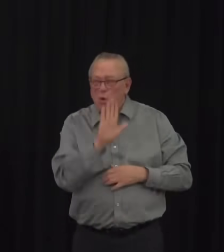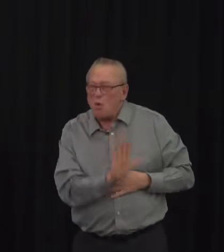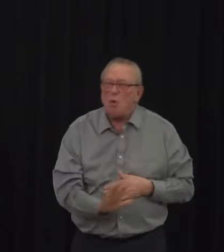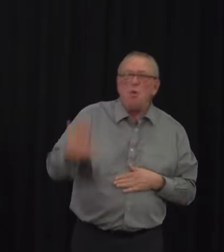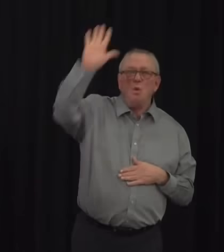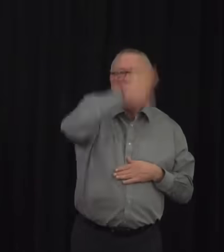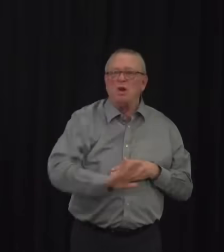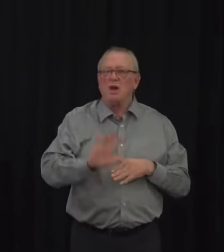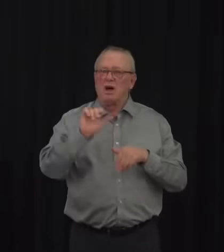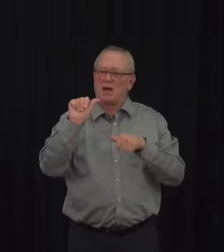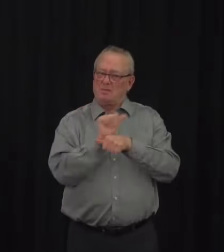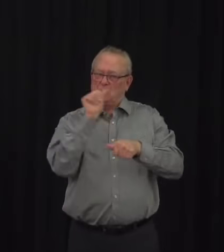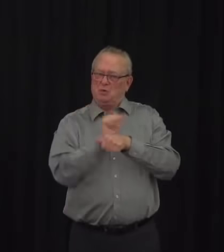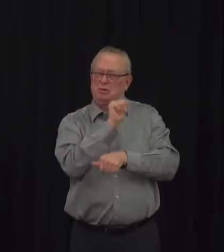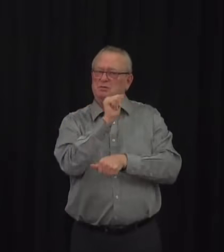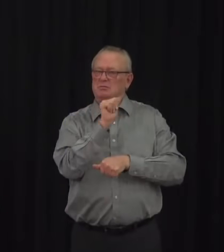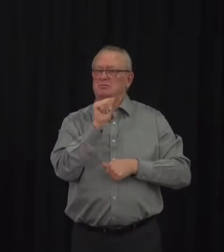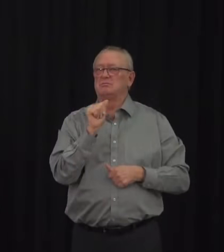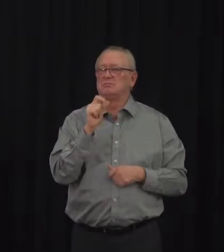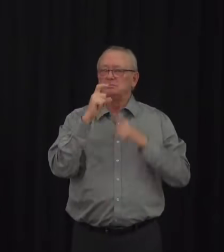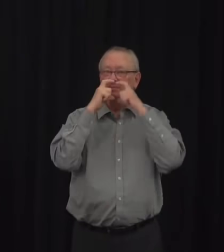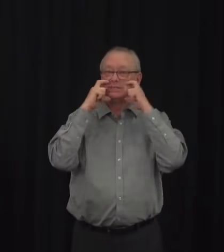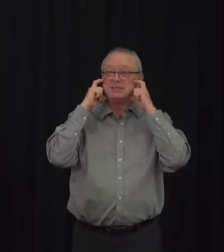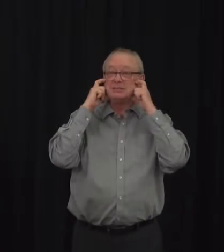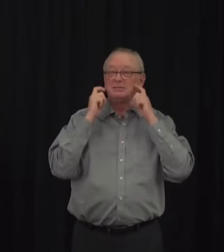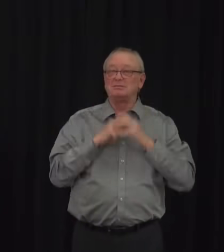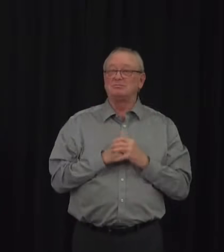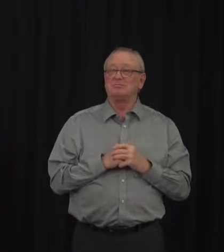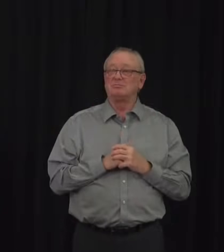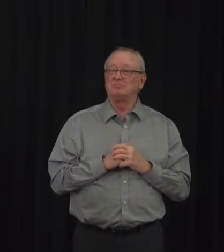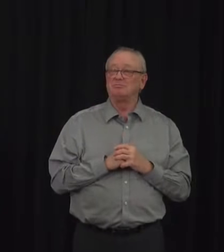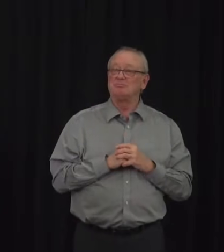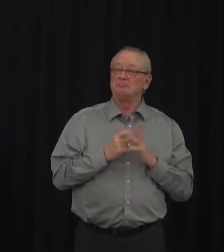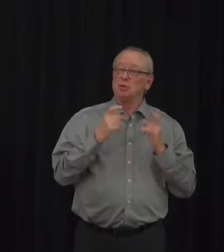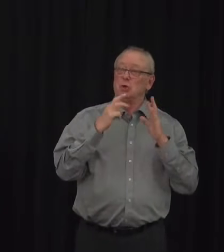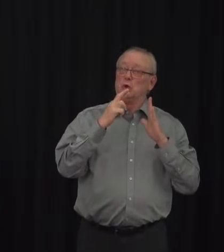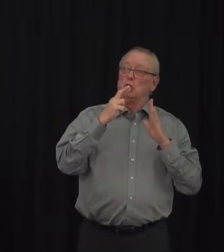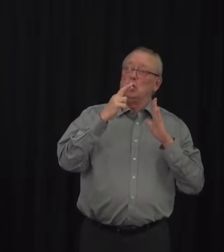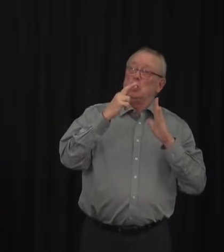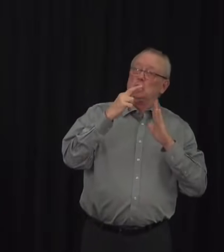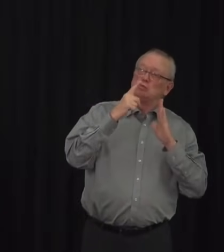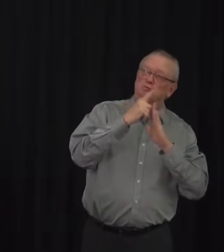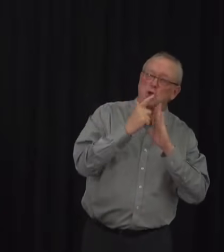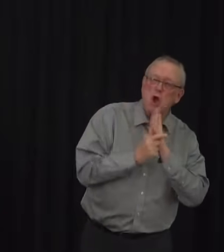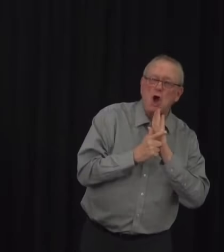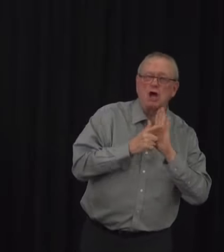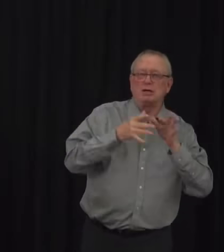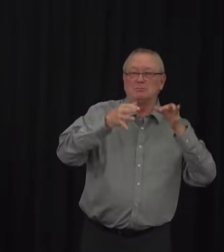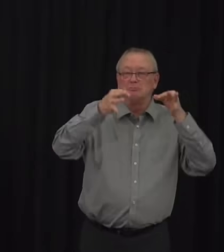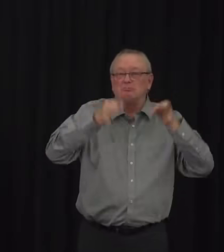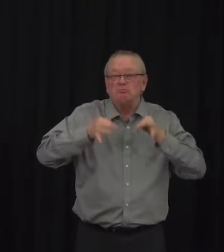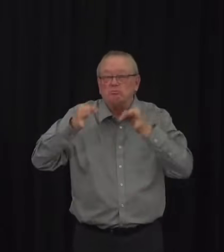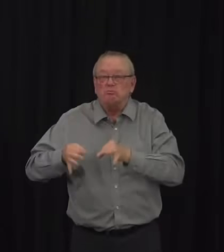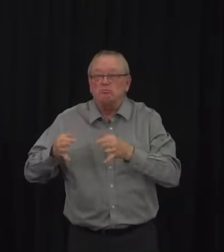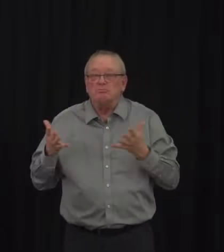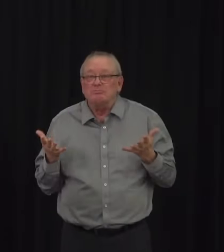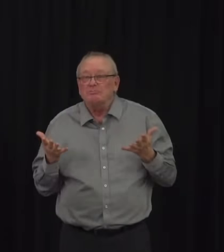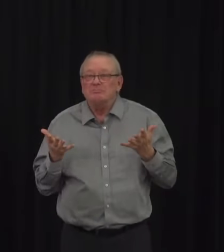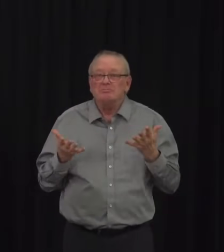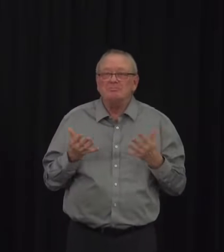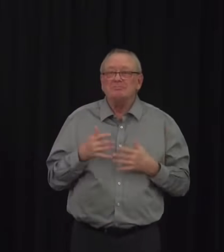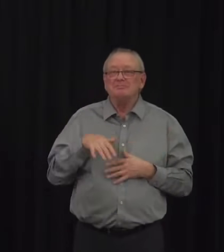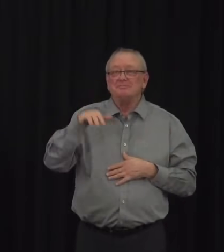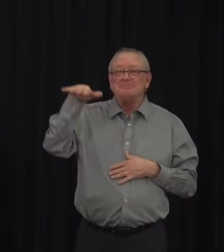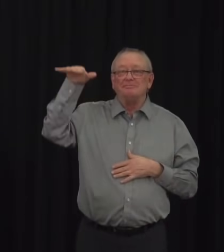All of the policy decisions about how to respond to the pandemic are discussed,